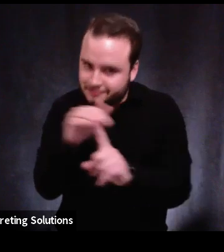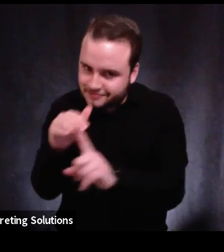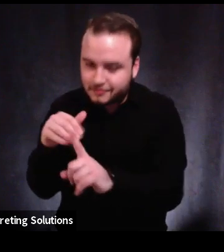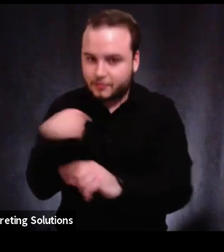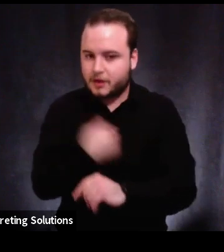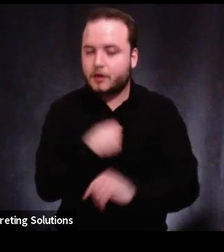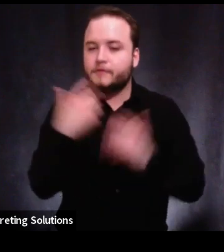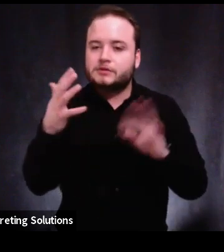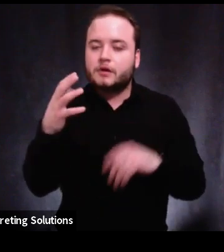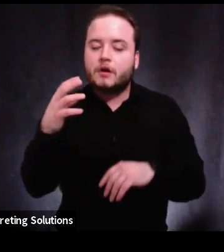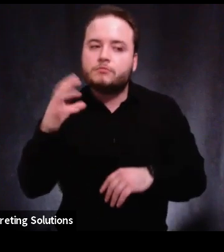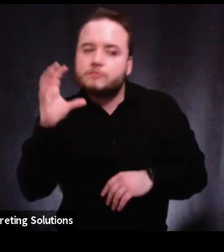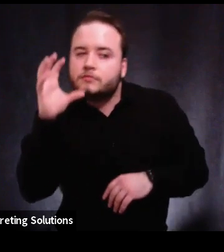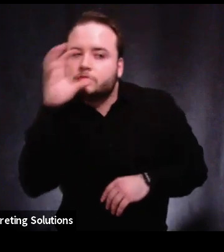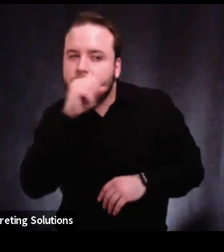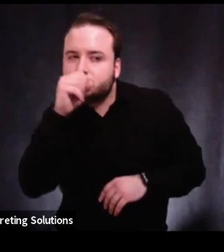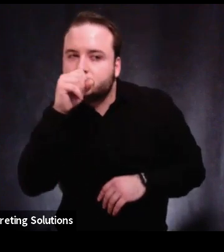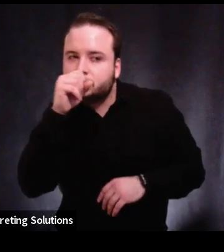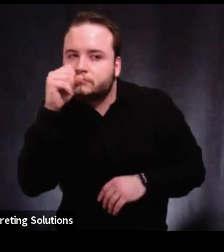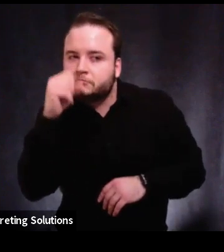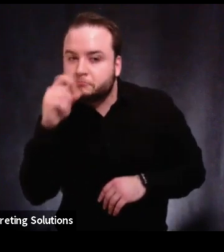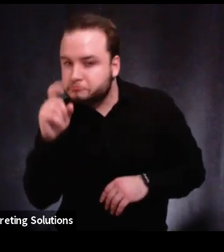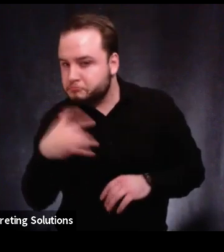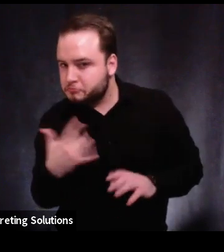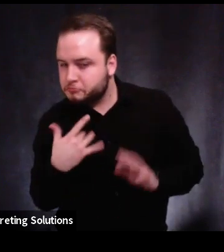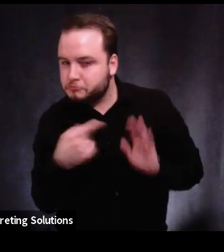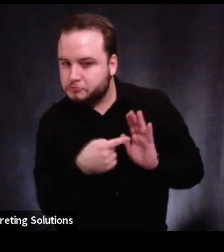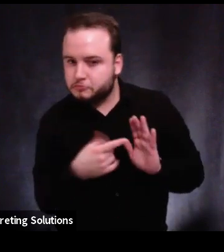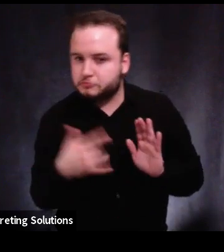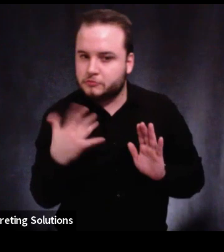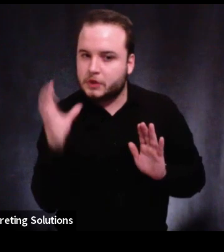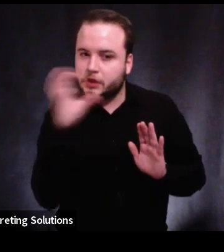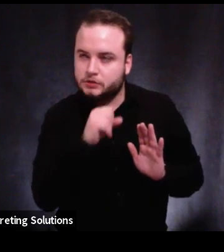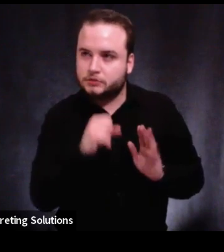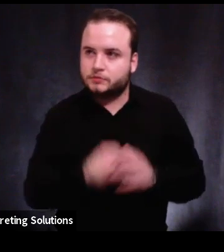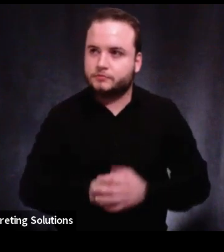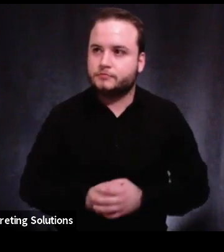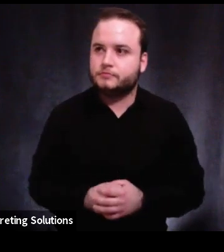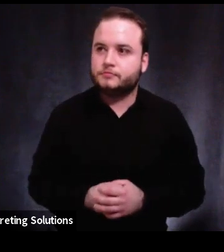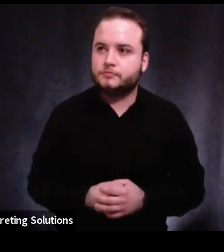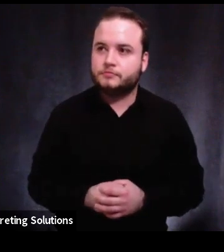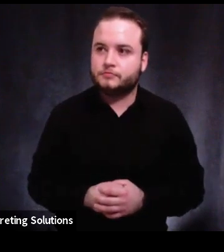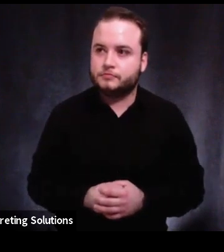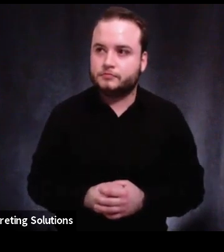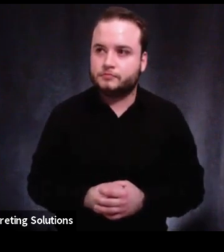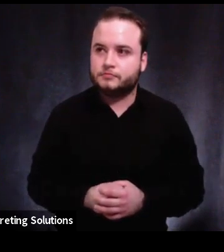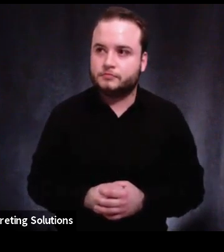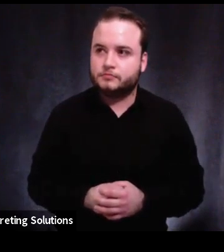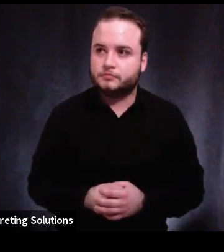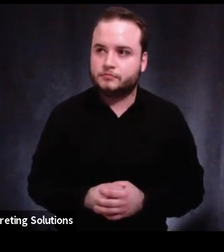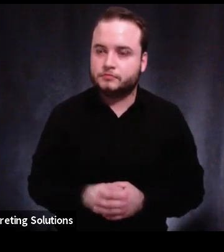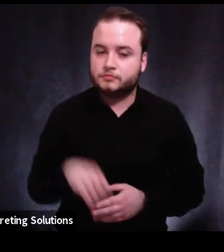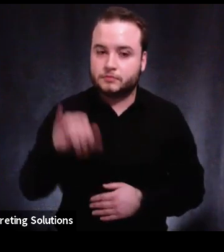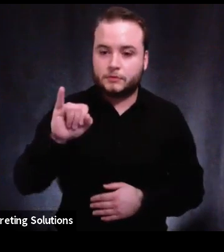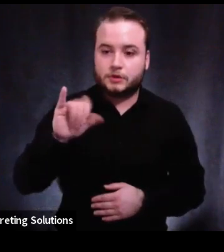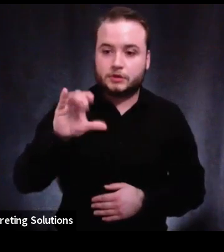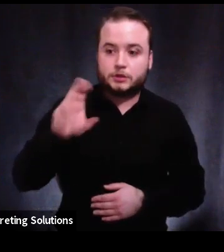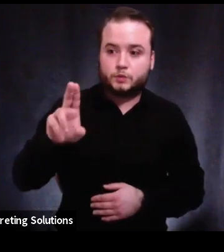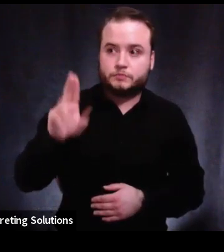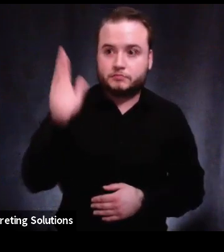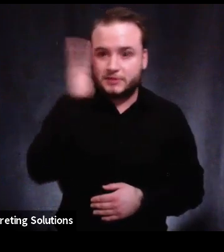But even as the ICU demand decreases, mortality associated